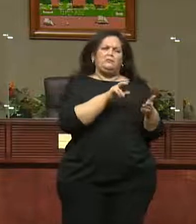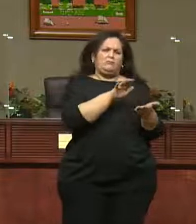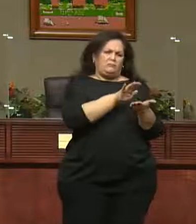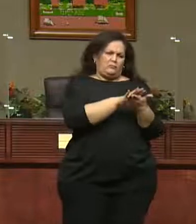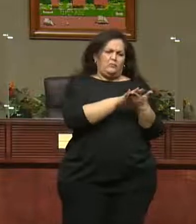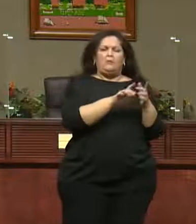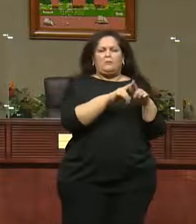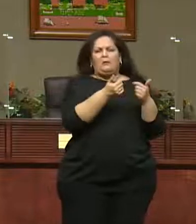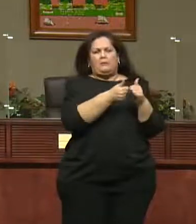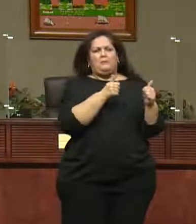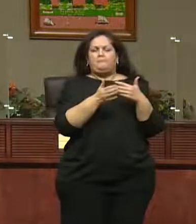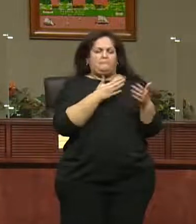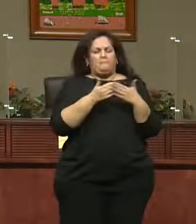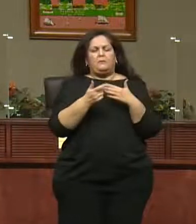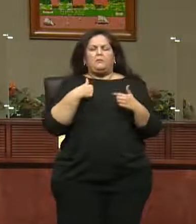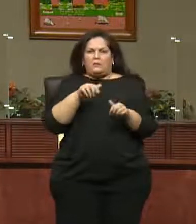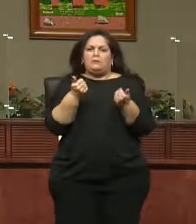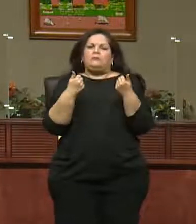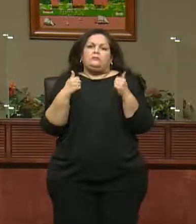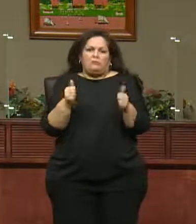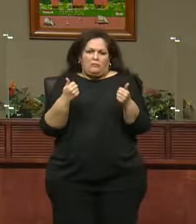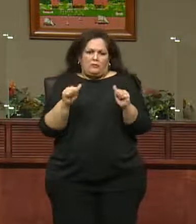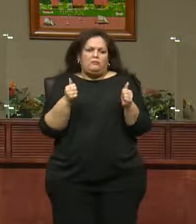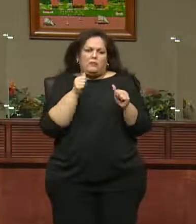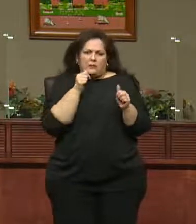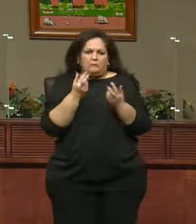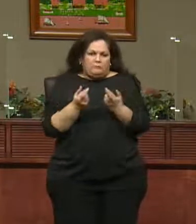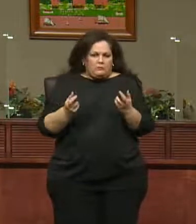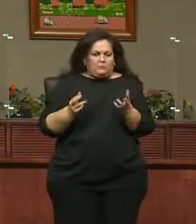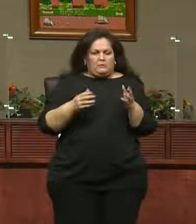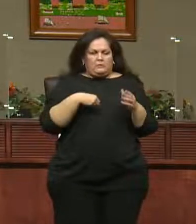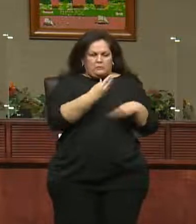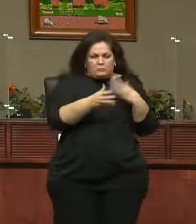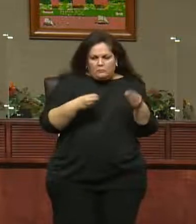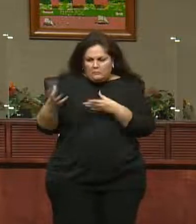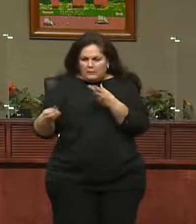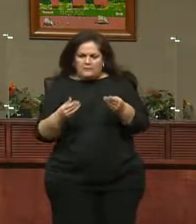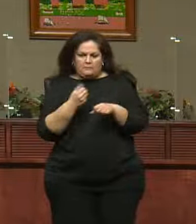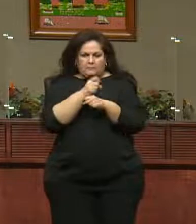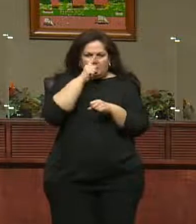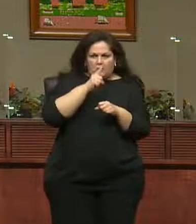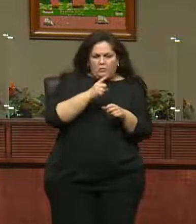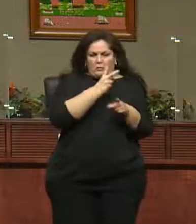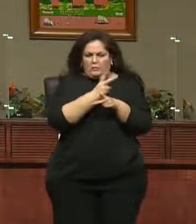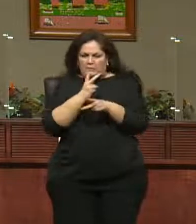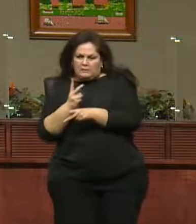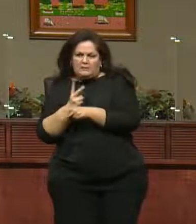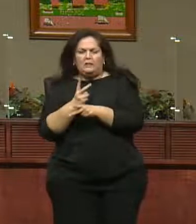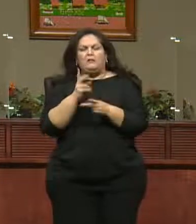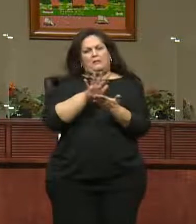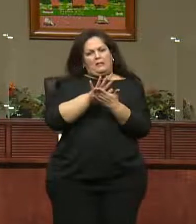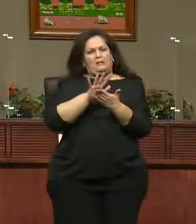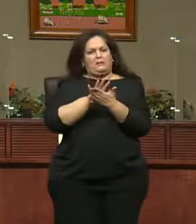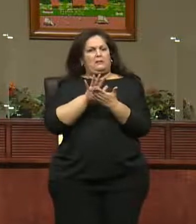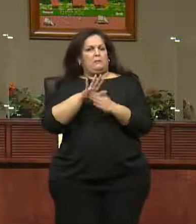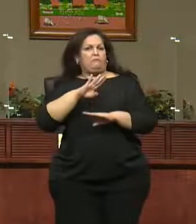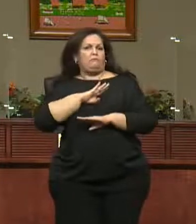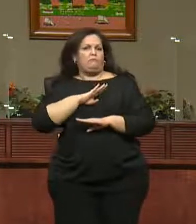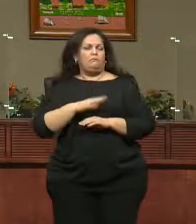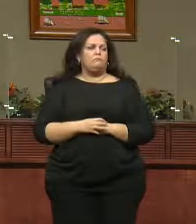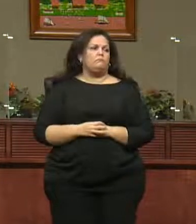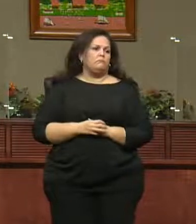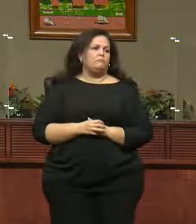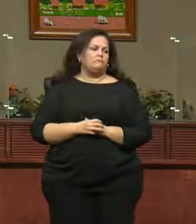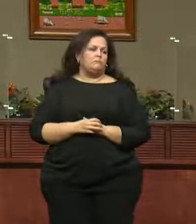So we're going to do everything we can to invest our resources to make sure that we're taking care of their academic needs.